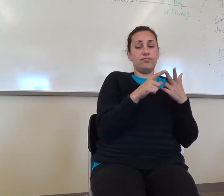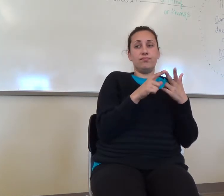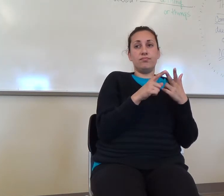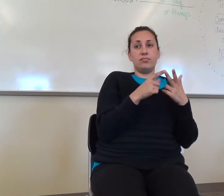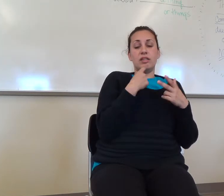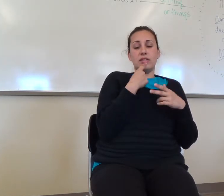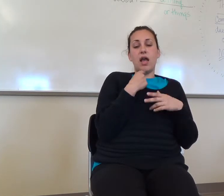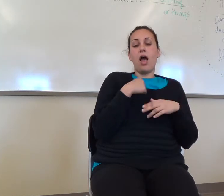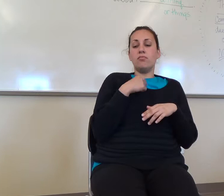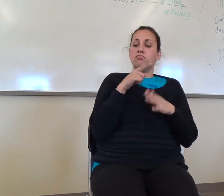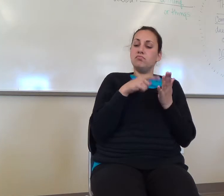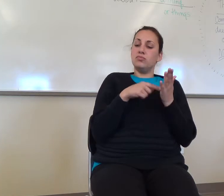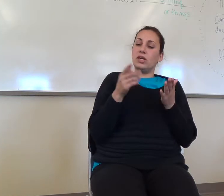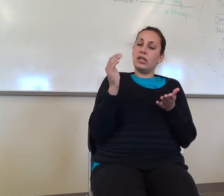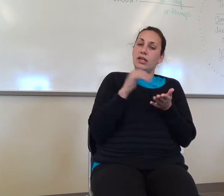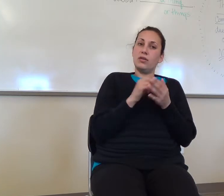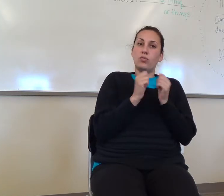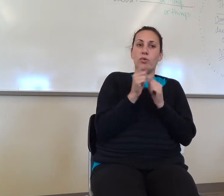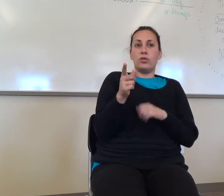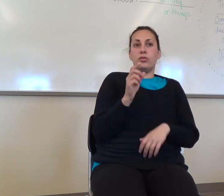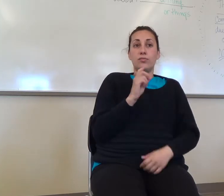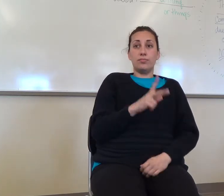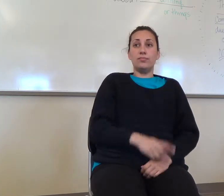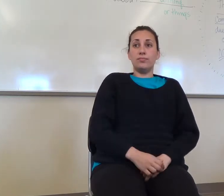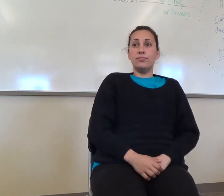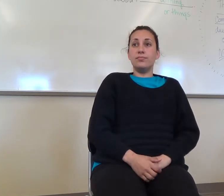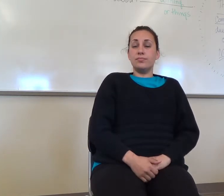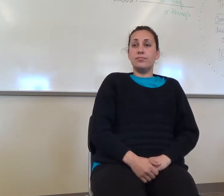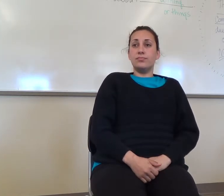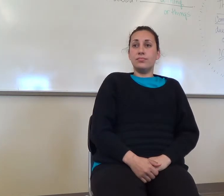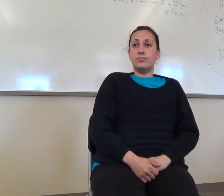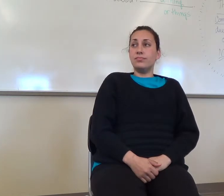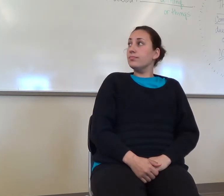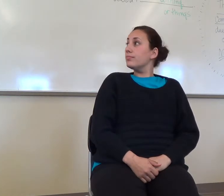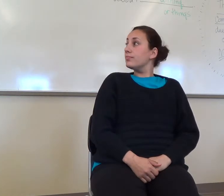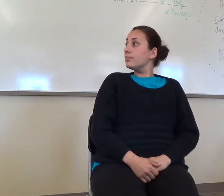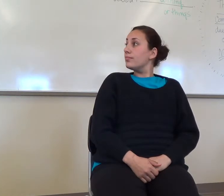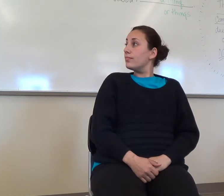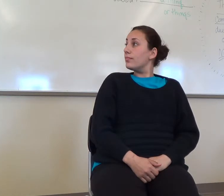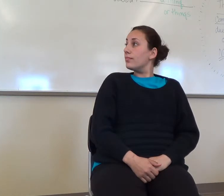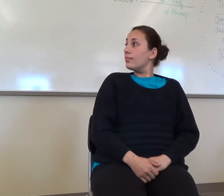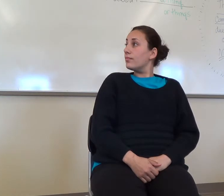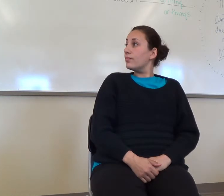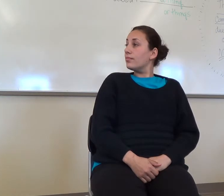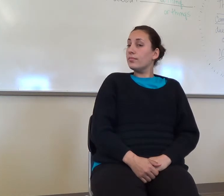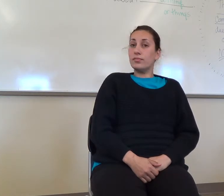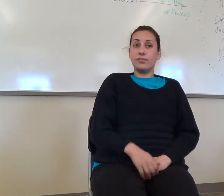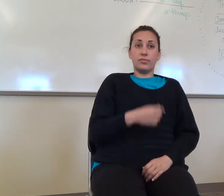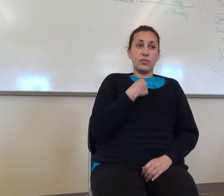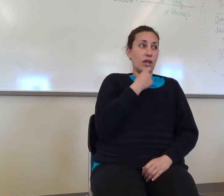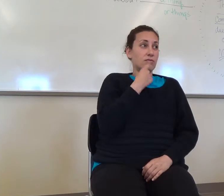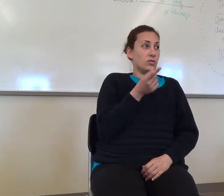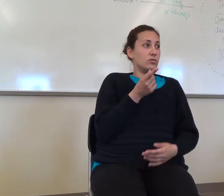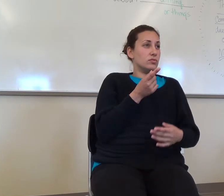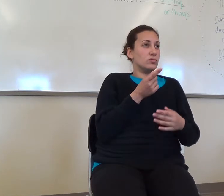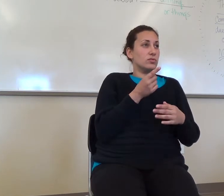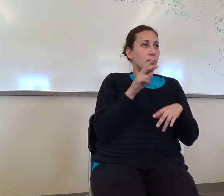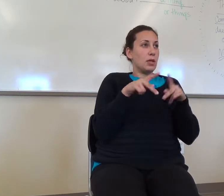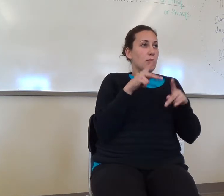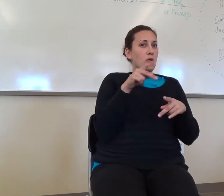back, okay? Once you, this is what I said to people in the thing I